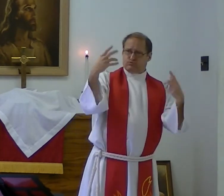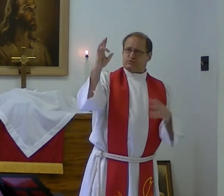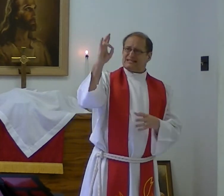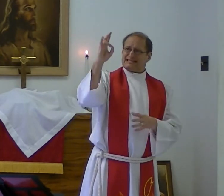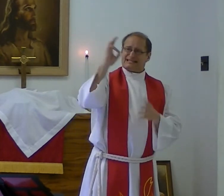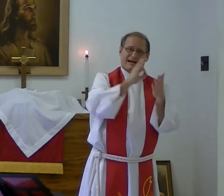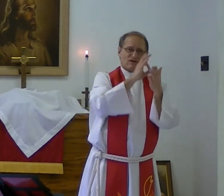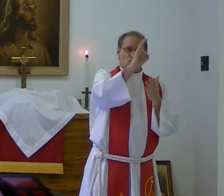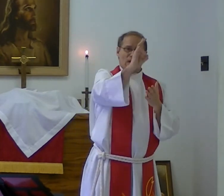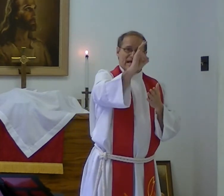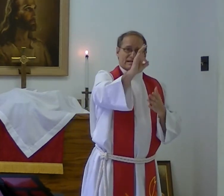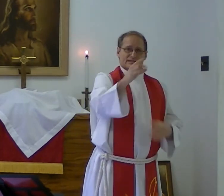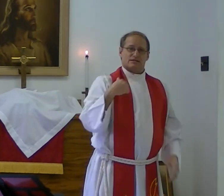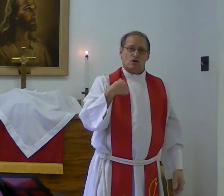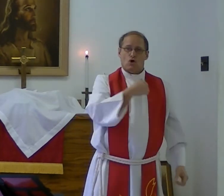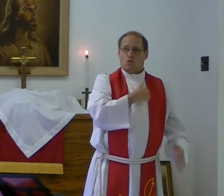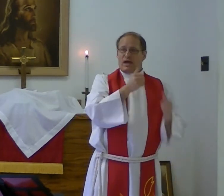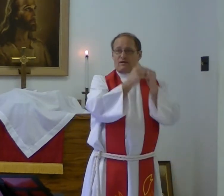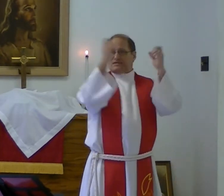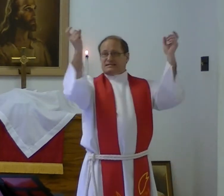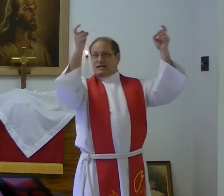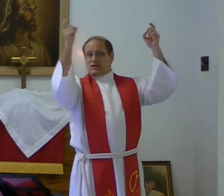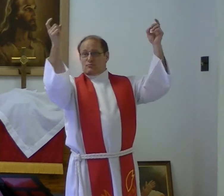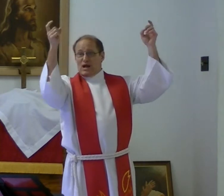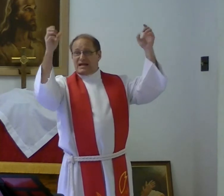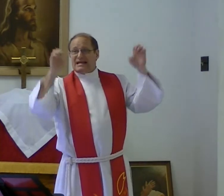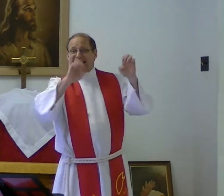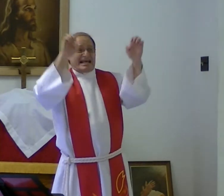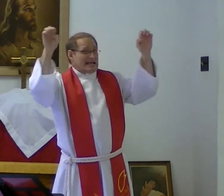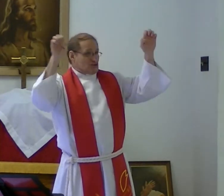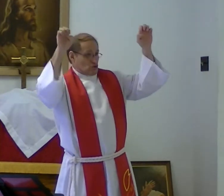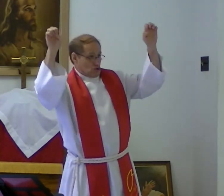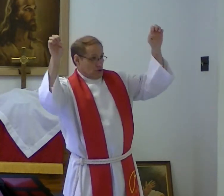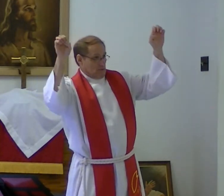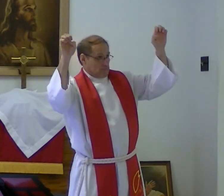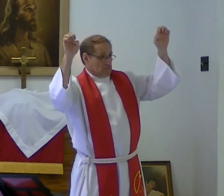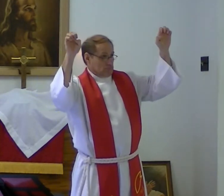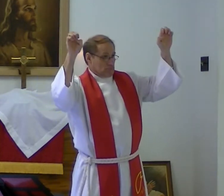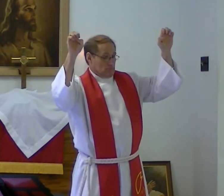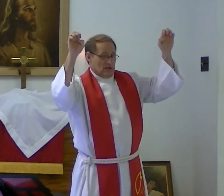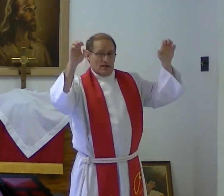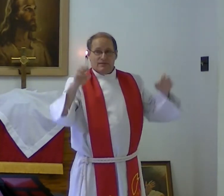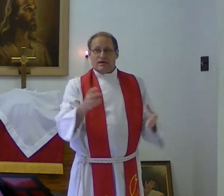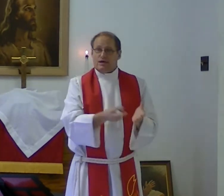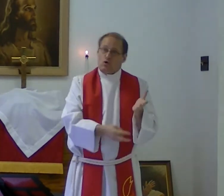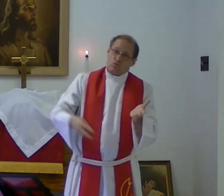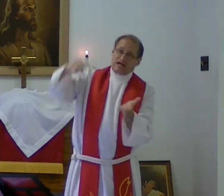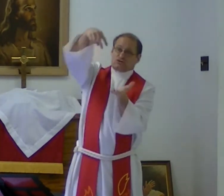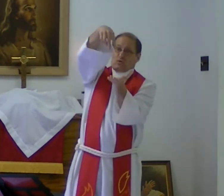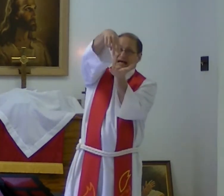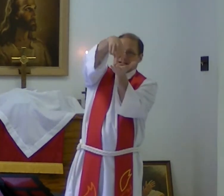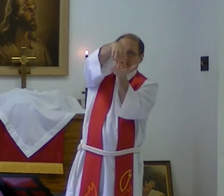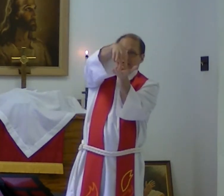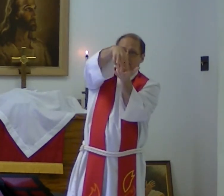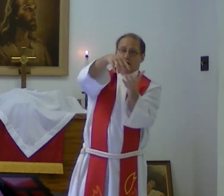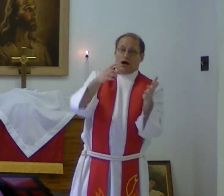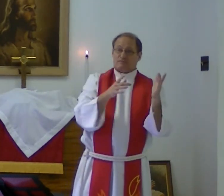seven weeks, we have celebrated Easter, the resurrection of